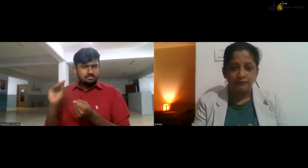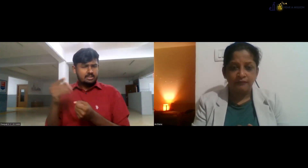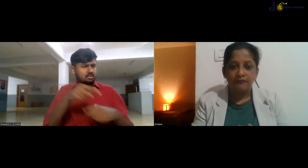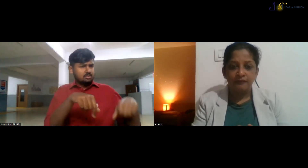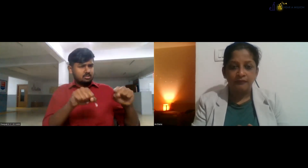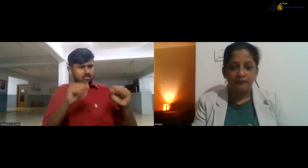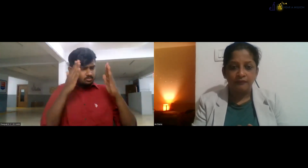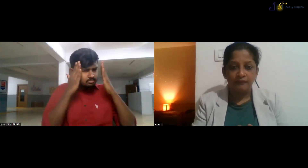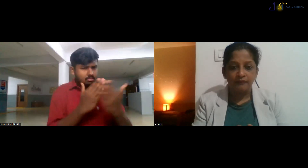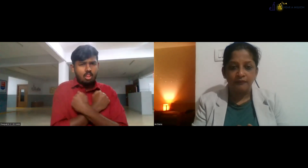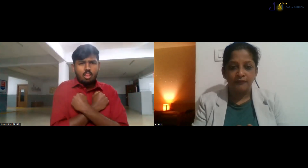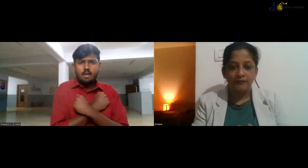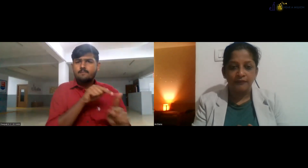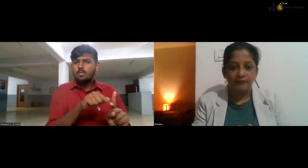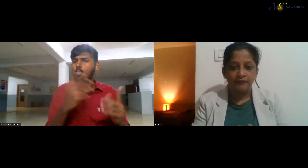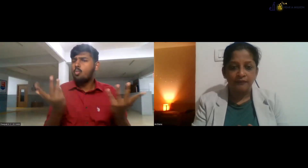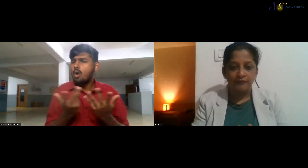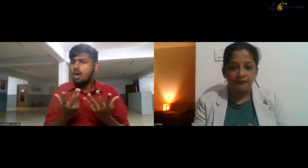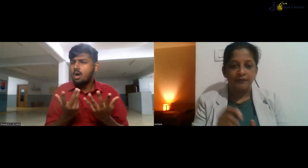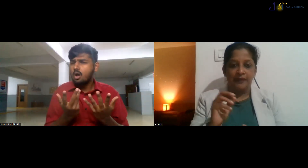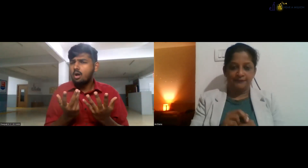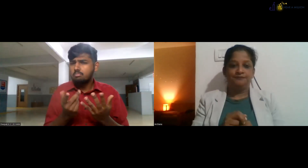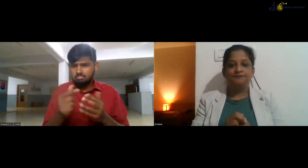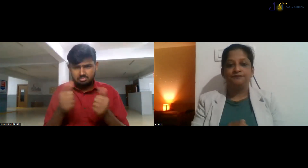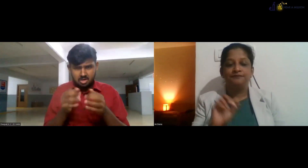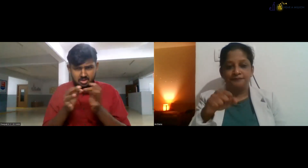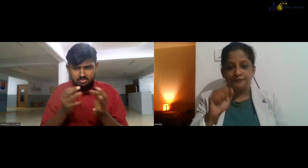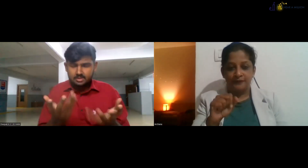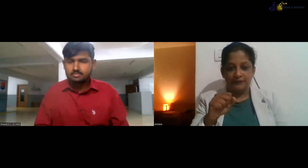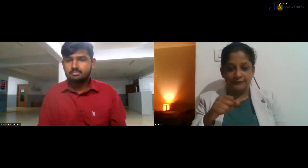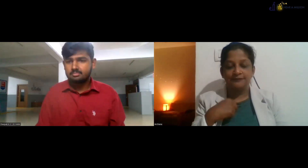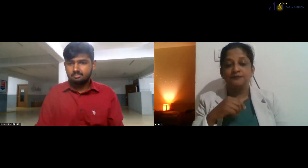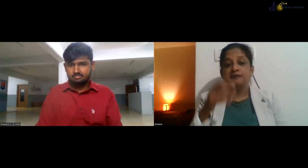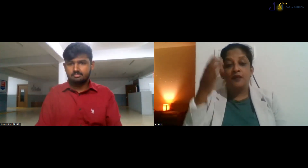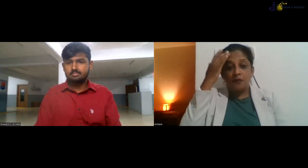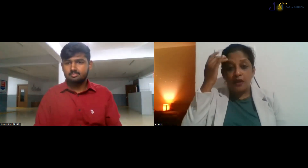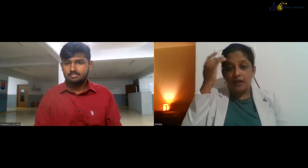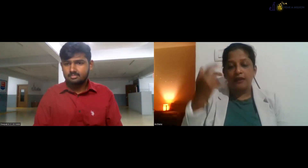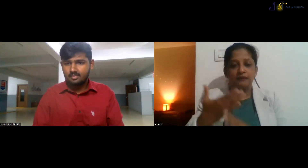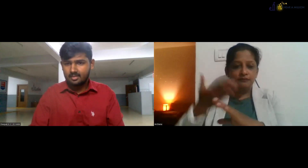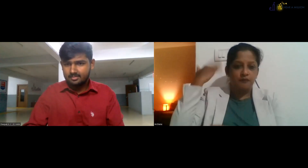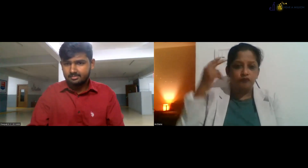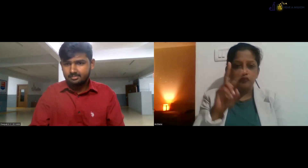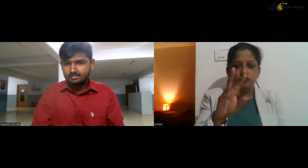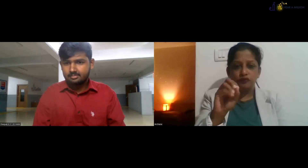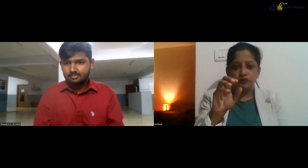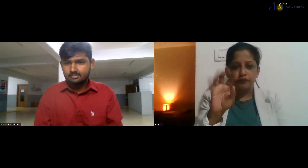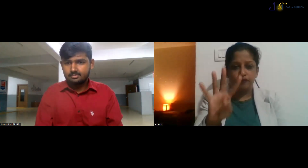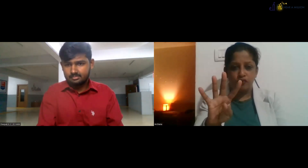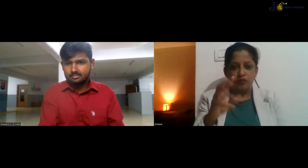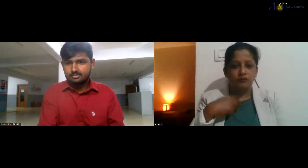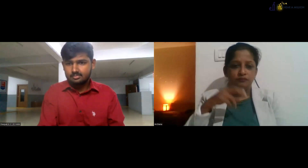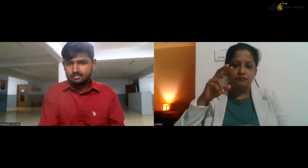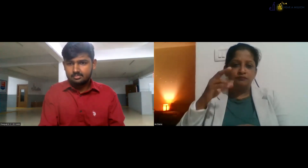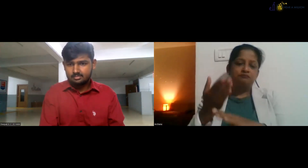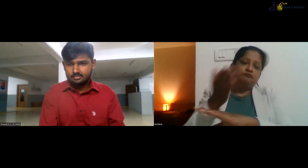to, why do you have more passion for riding a bike to travel rather than traveling by other modes of transportation?